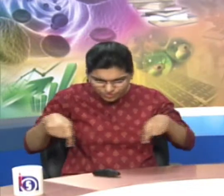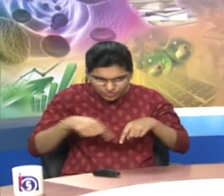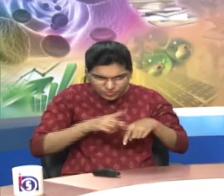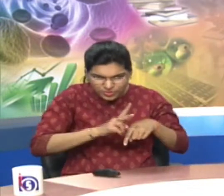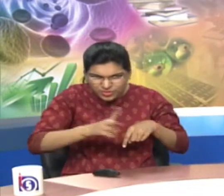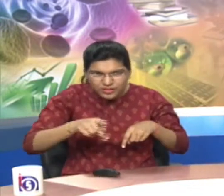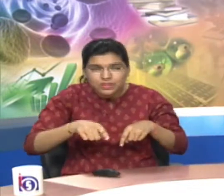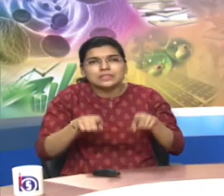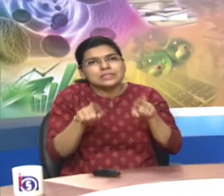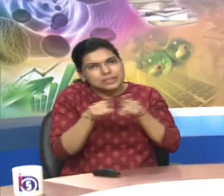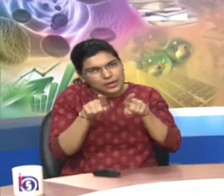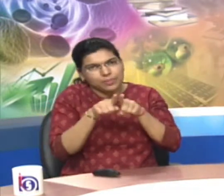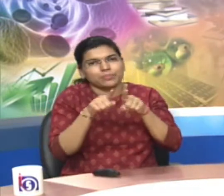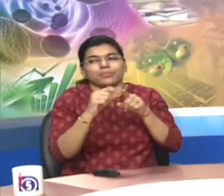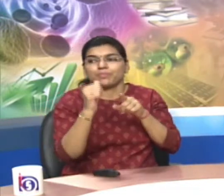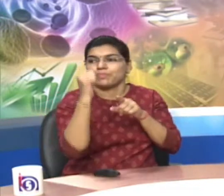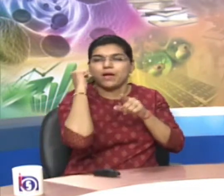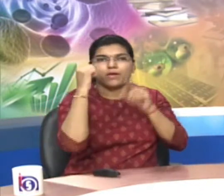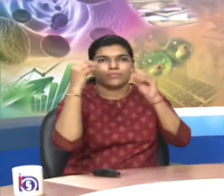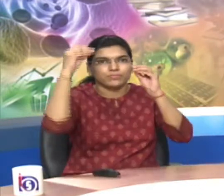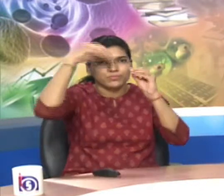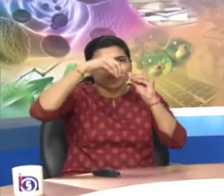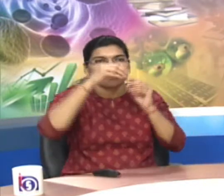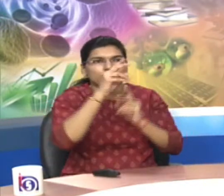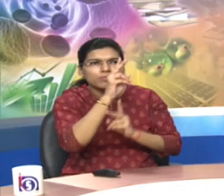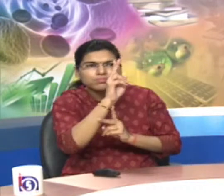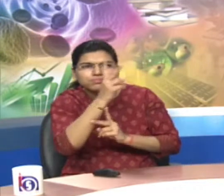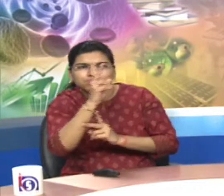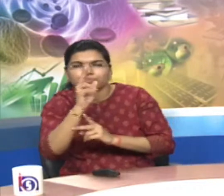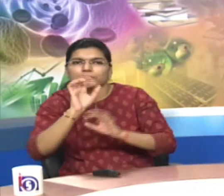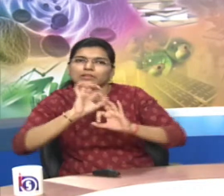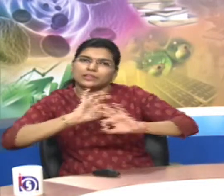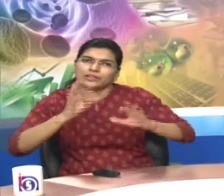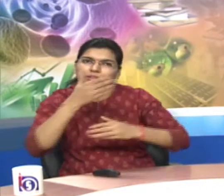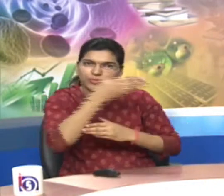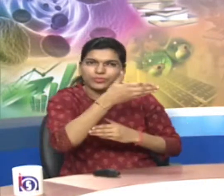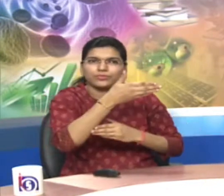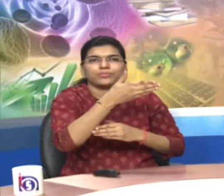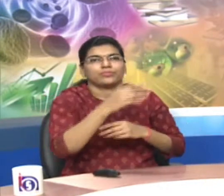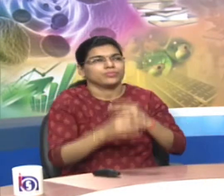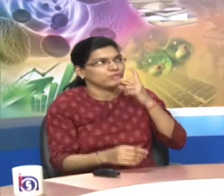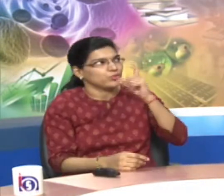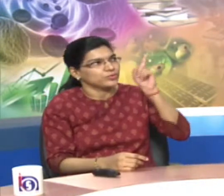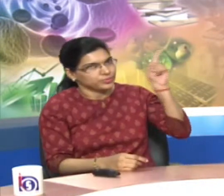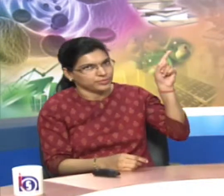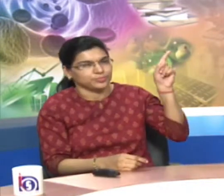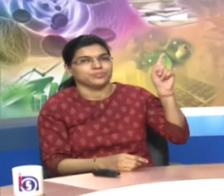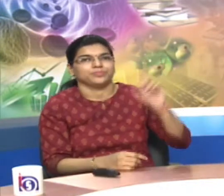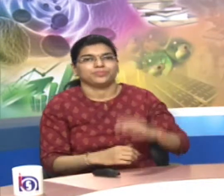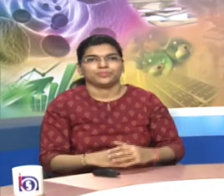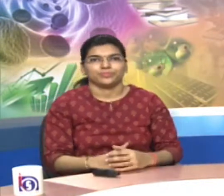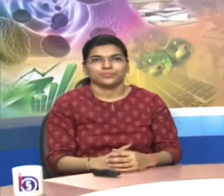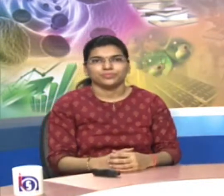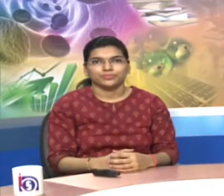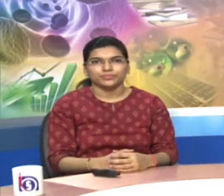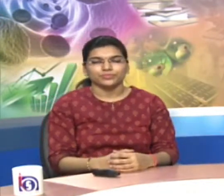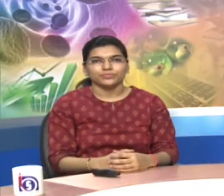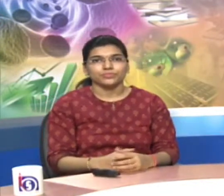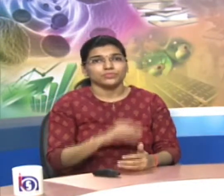we have smooth floor, or some rough floor. Similarly, you can make the changes